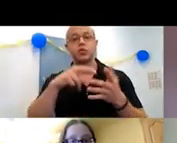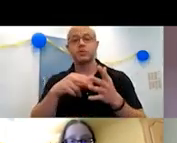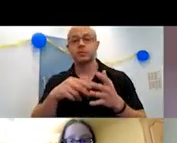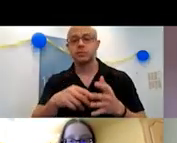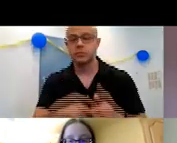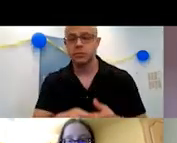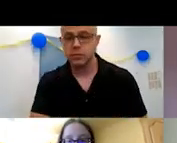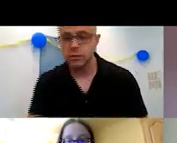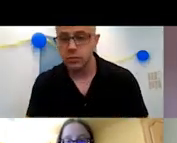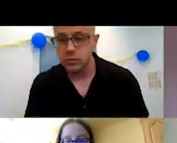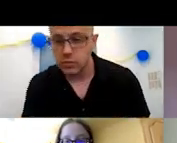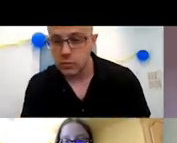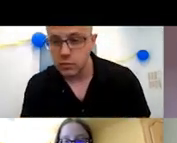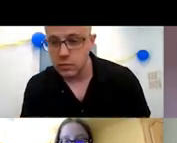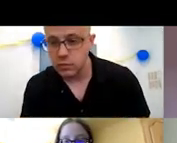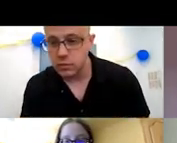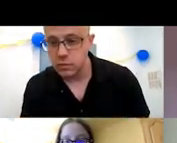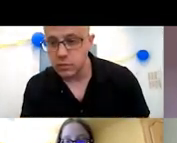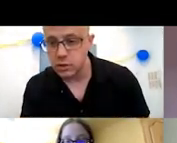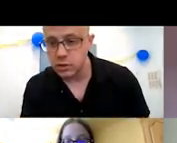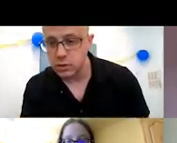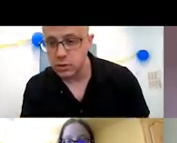Is that in general?